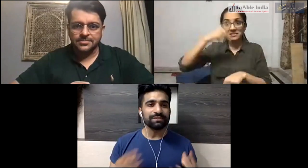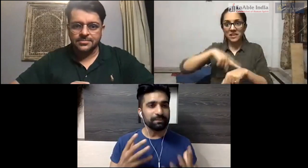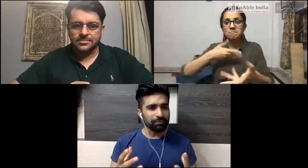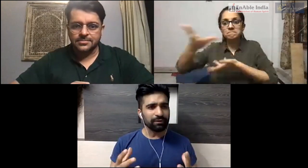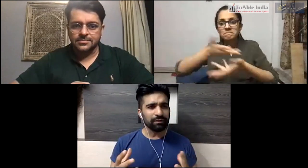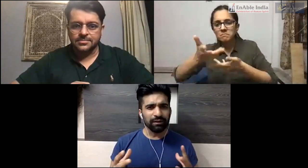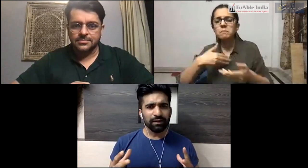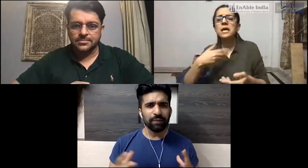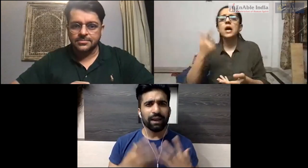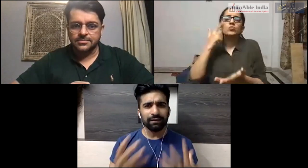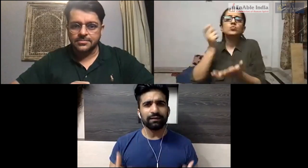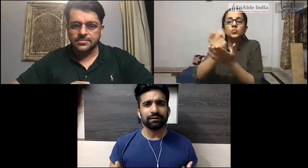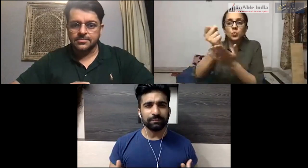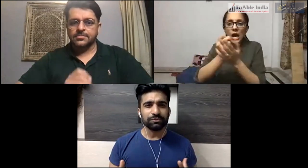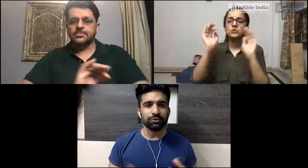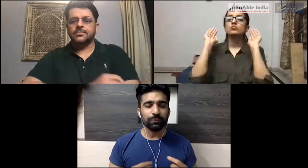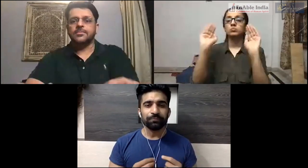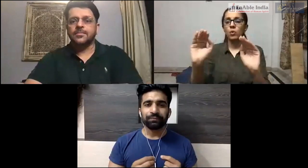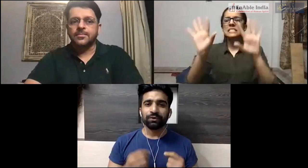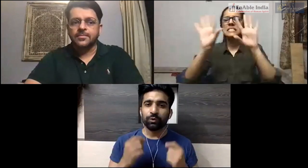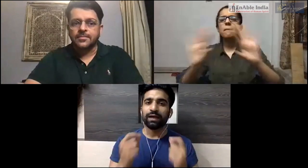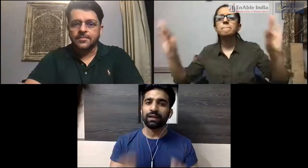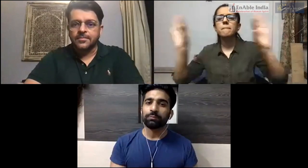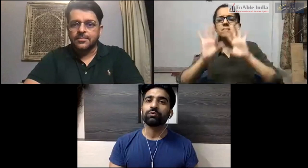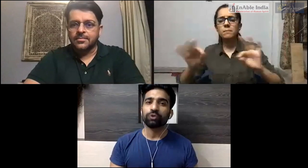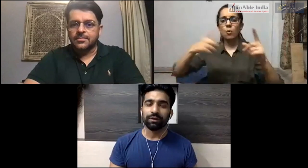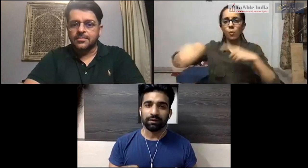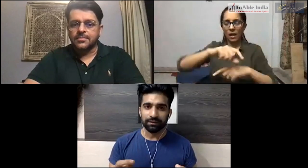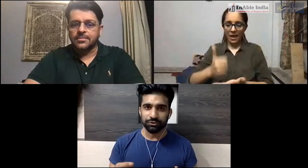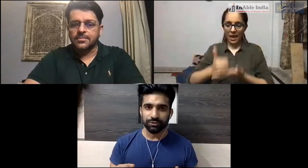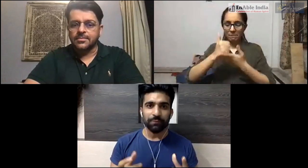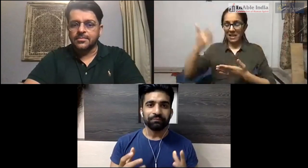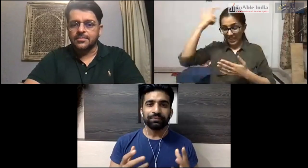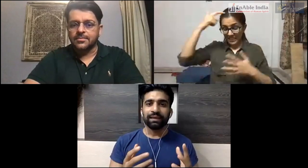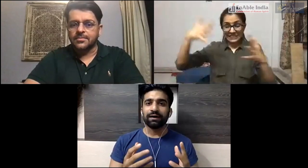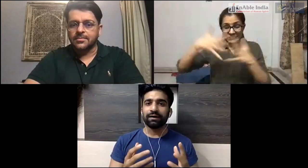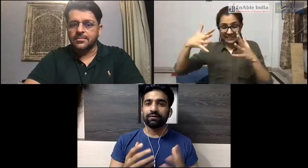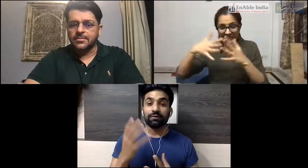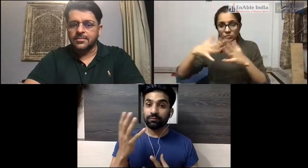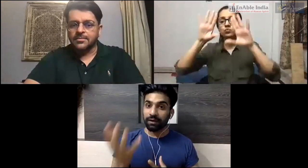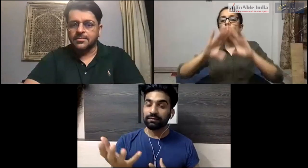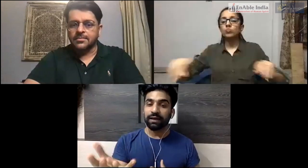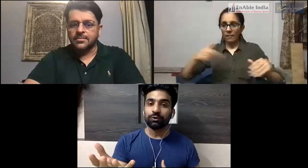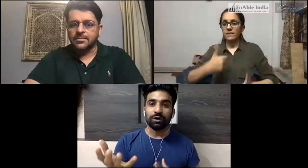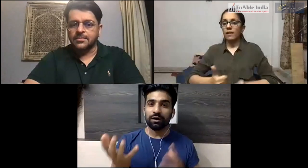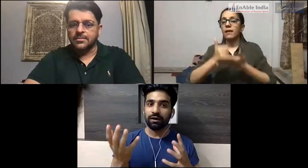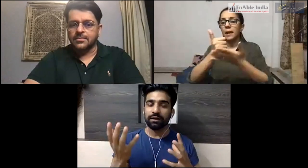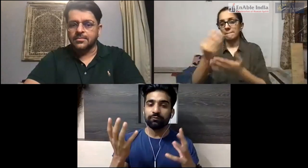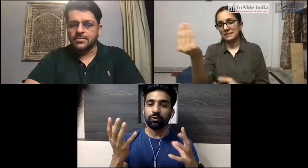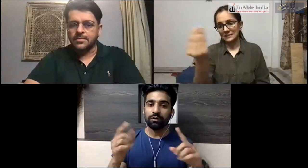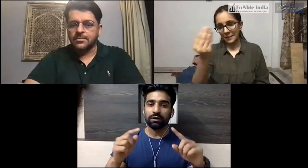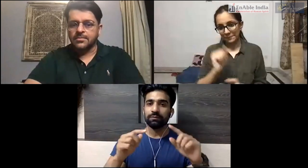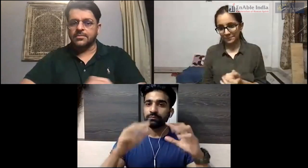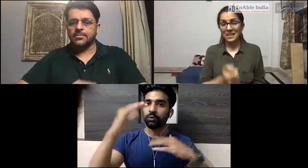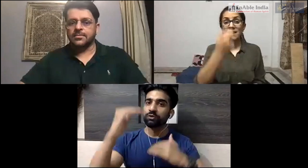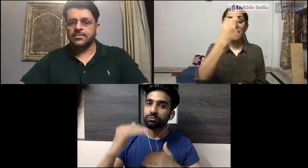some simple and practical tips to help you with your mental health issues. Now, again, thank you, Alim,